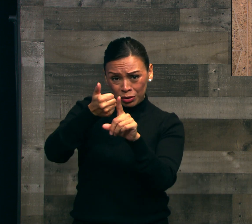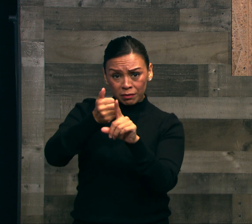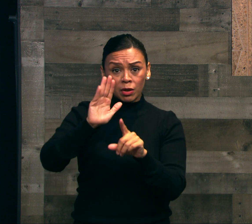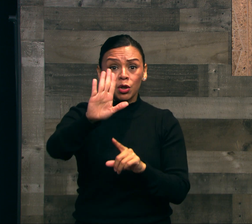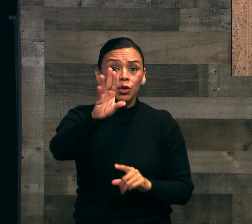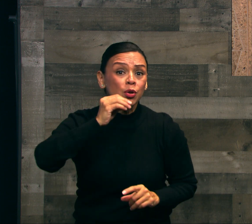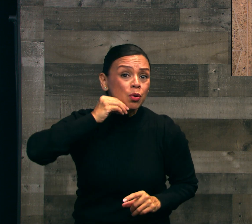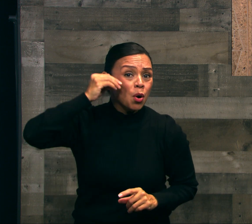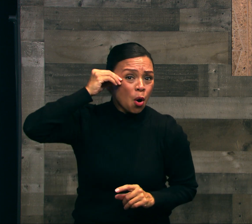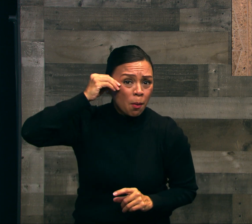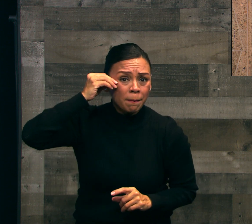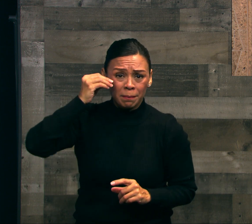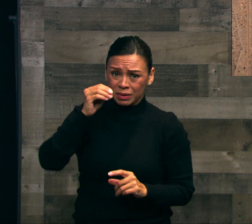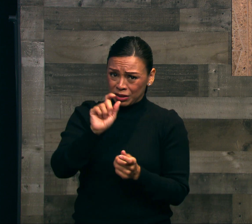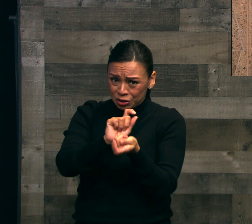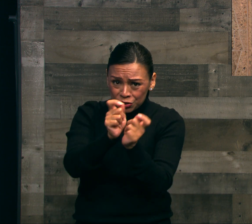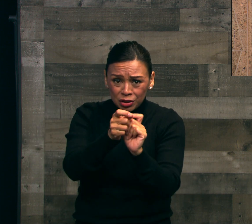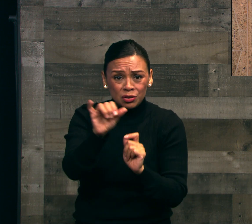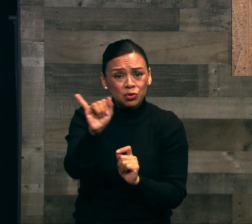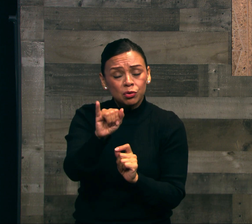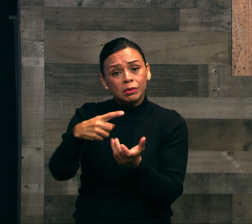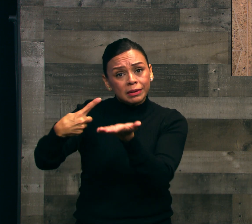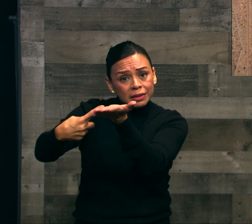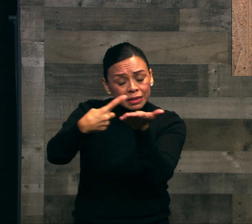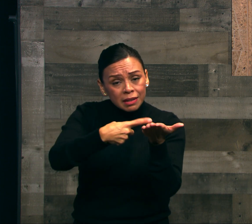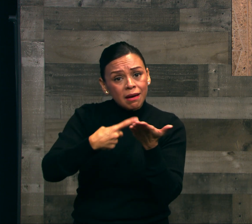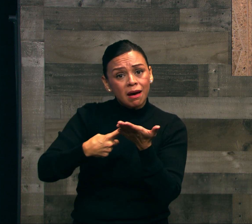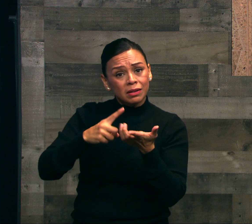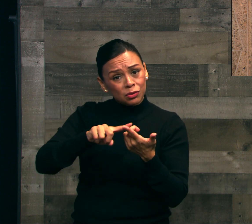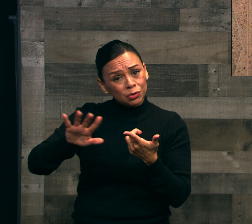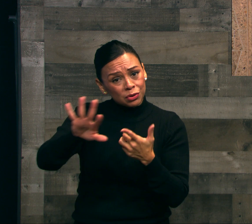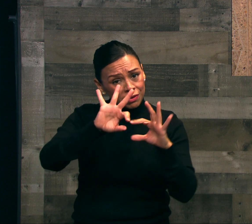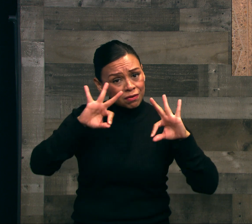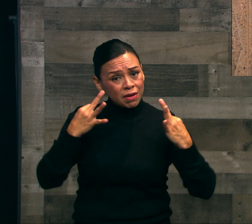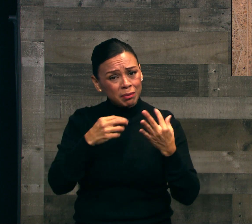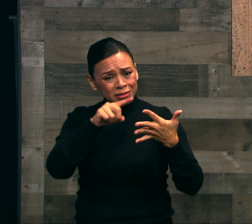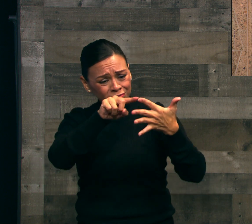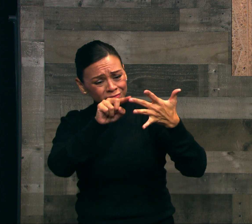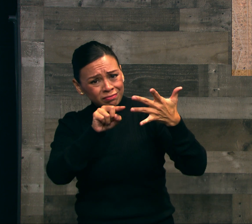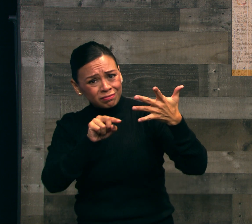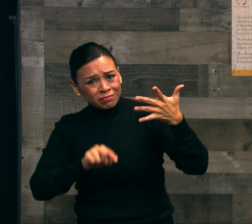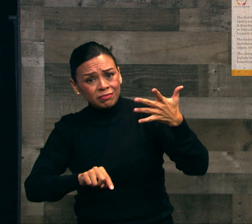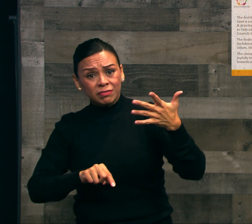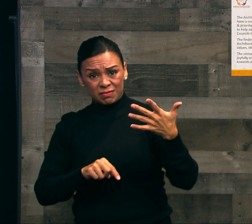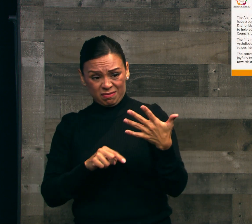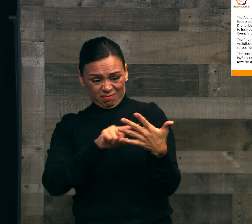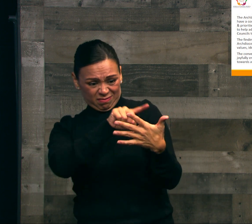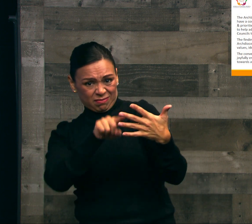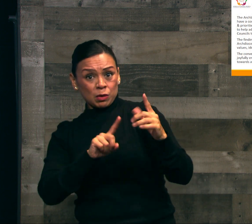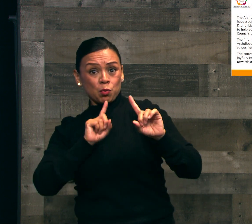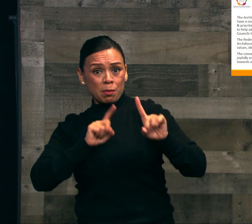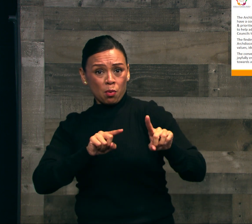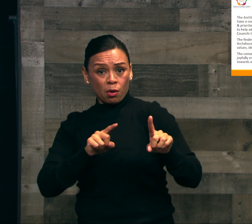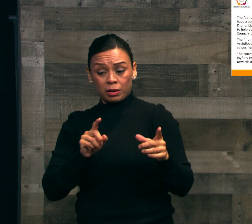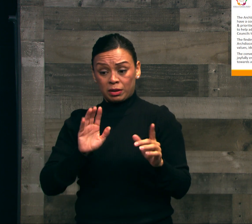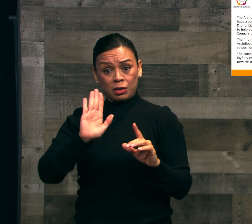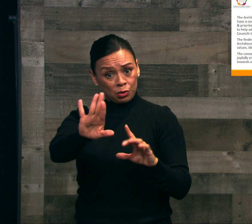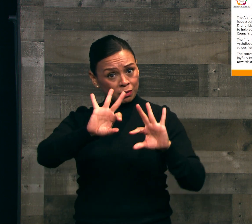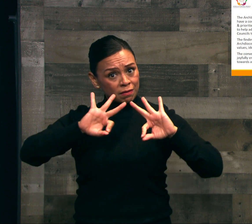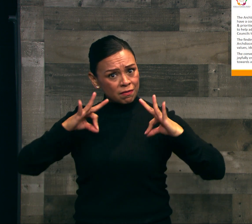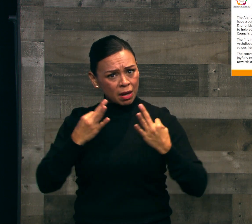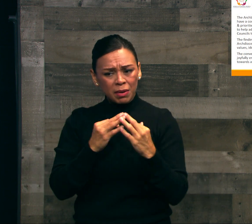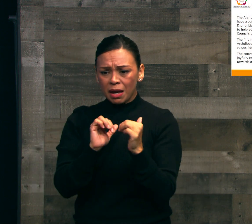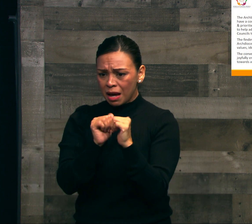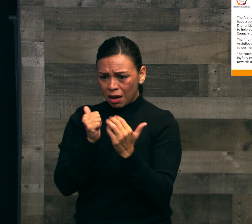will do the same thing inside of their home, that they will talk with their family about their children, about these trends,